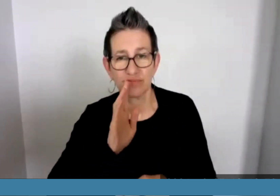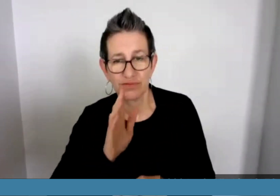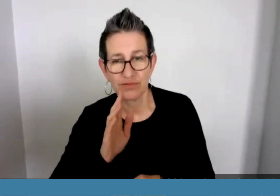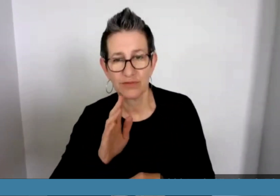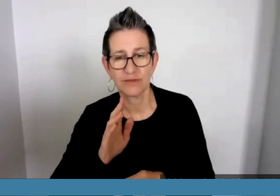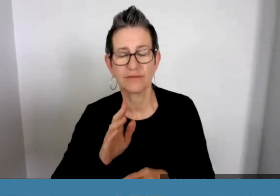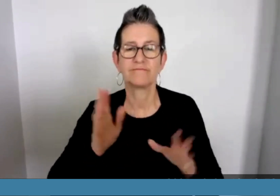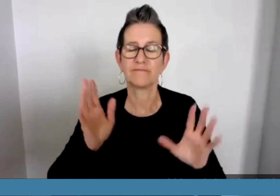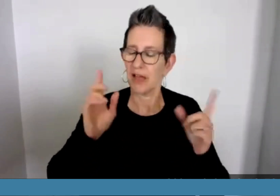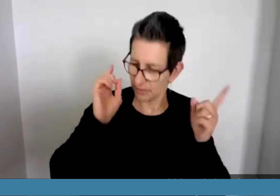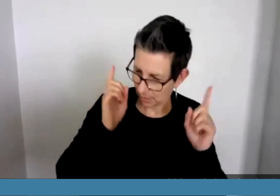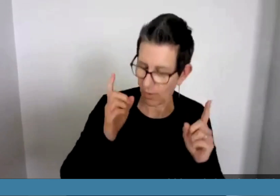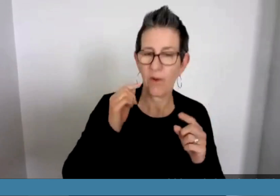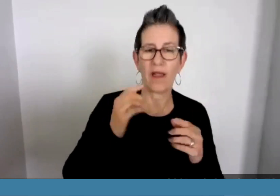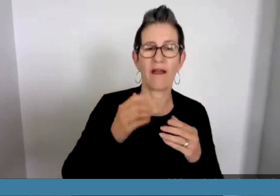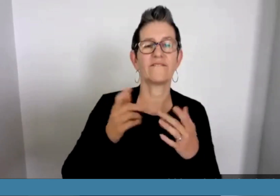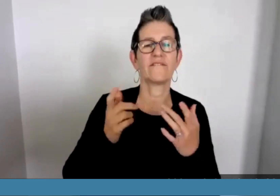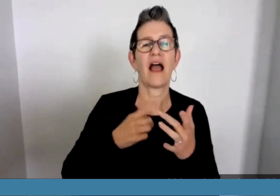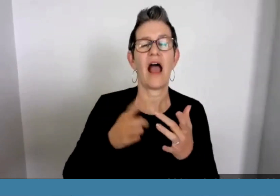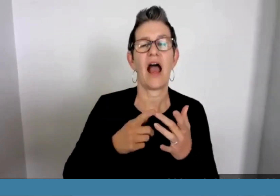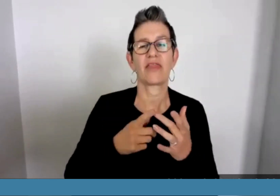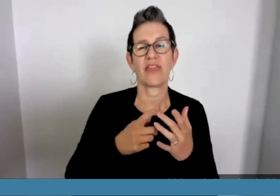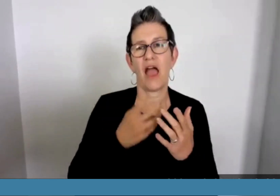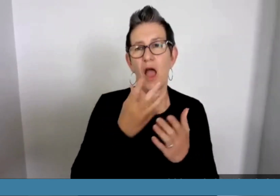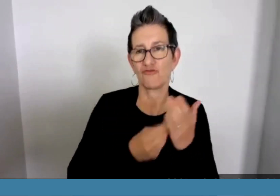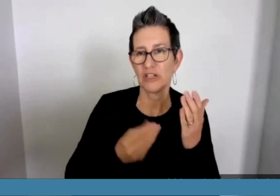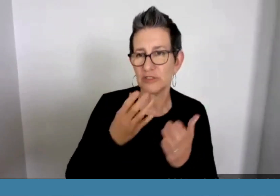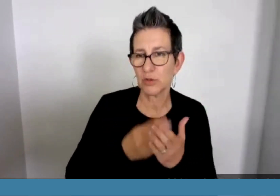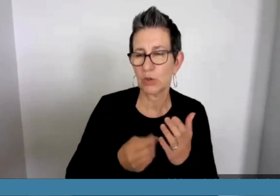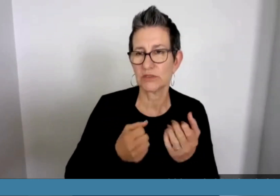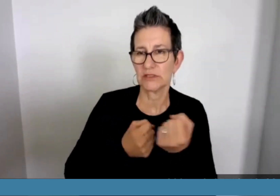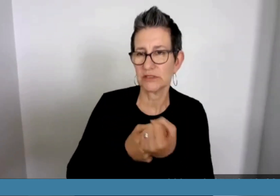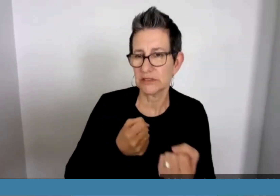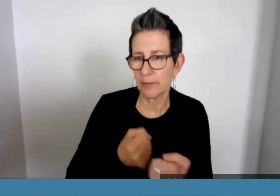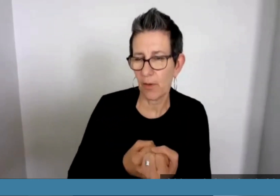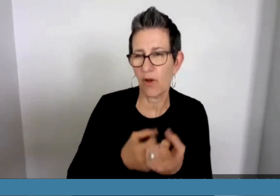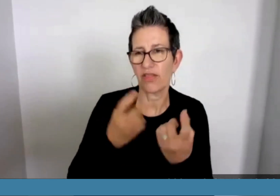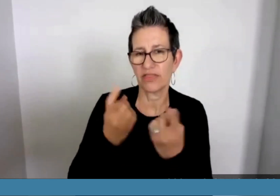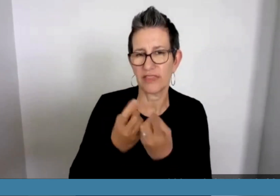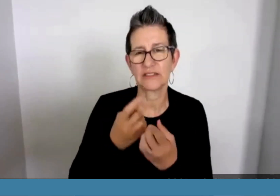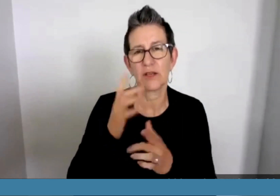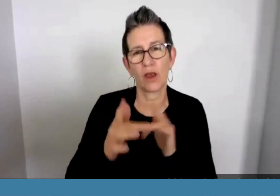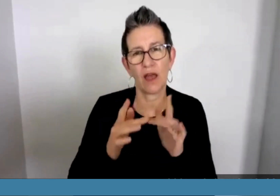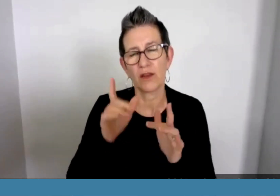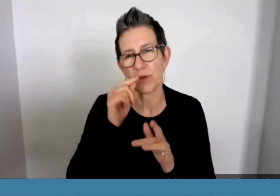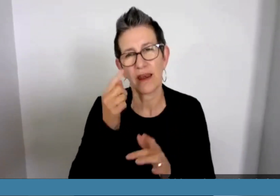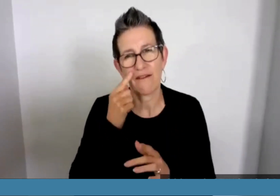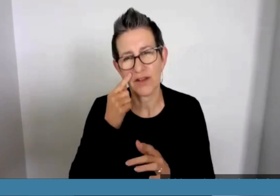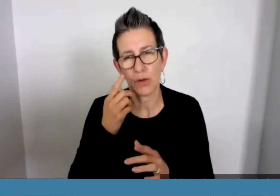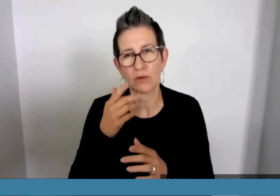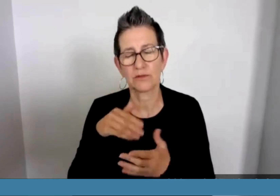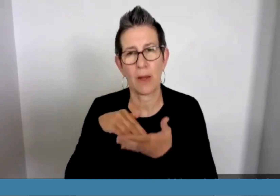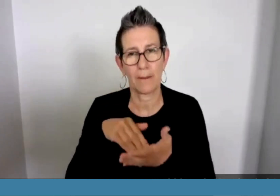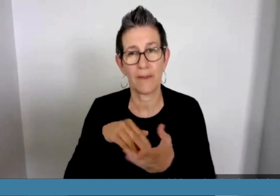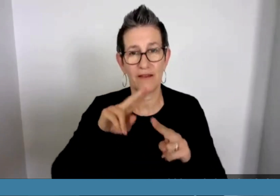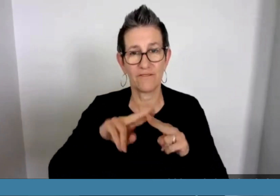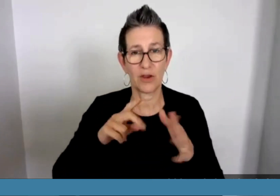of resources and supports that will help guide you through the application process. The frequently asked questions is a